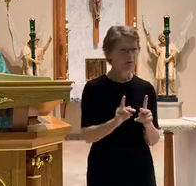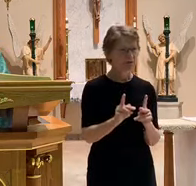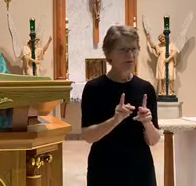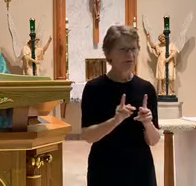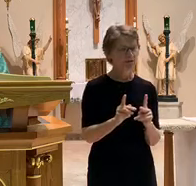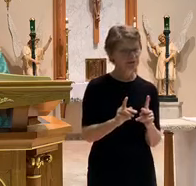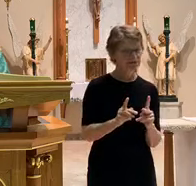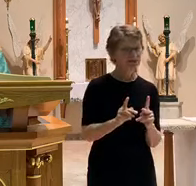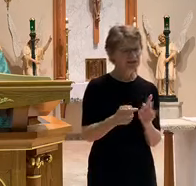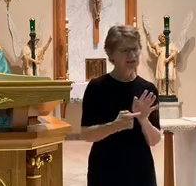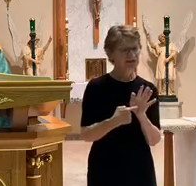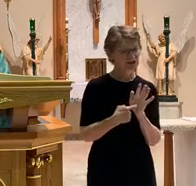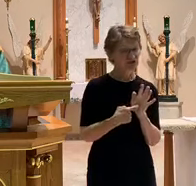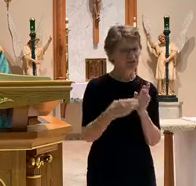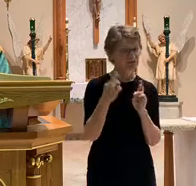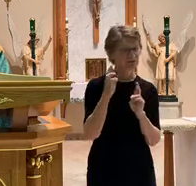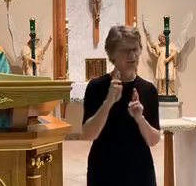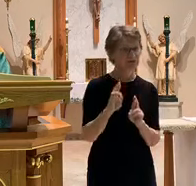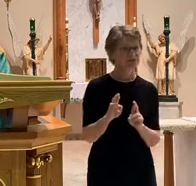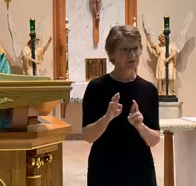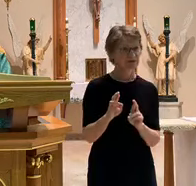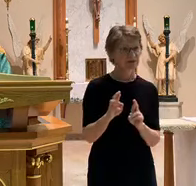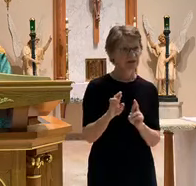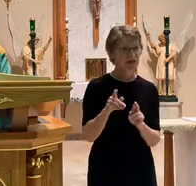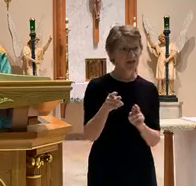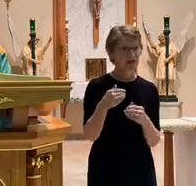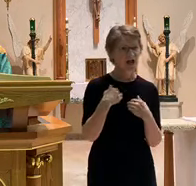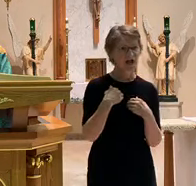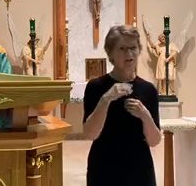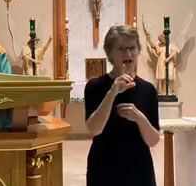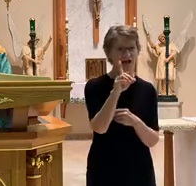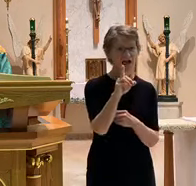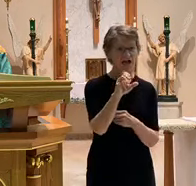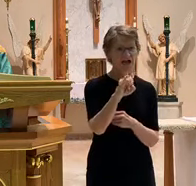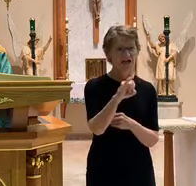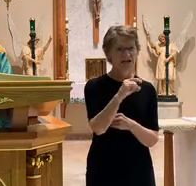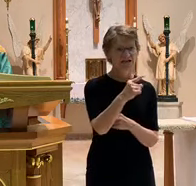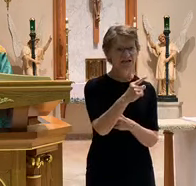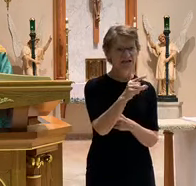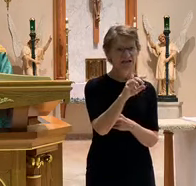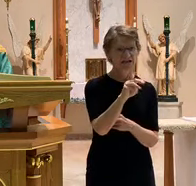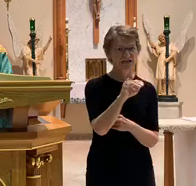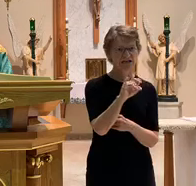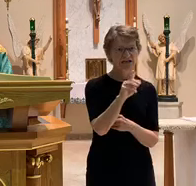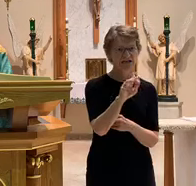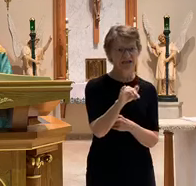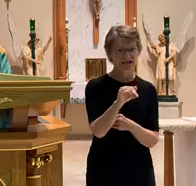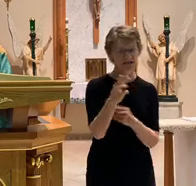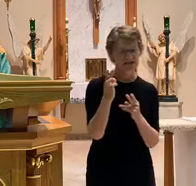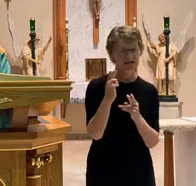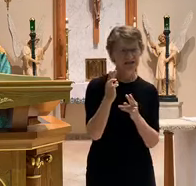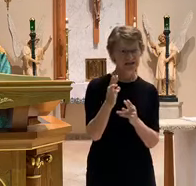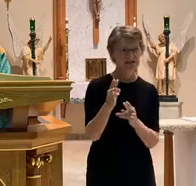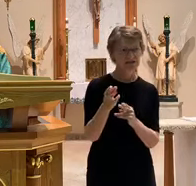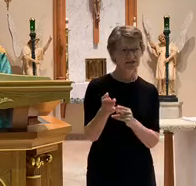maybe, still have dignity. The Lord made no